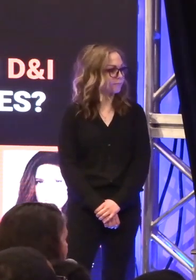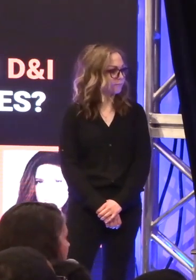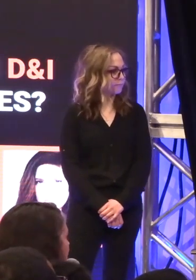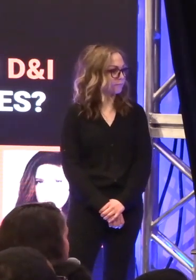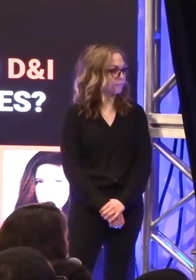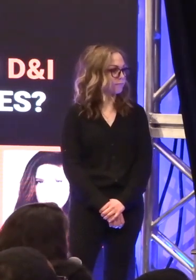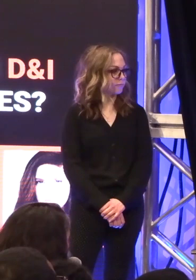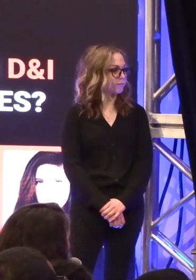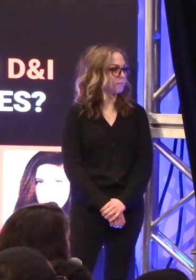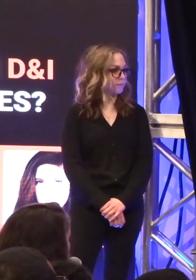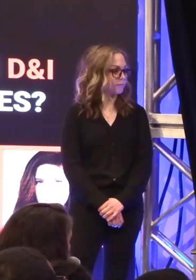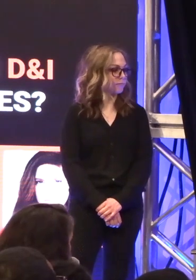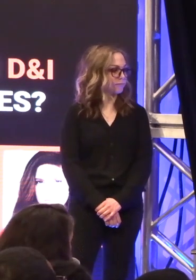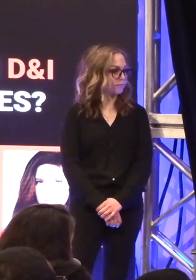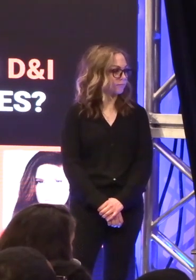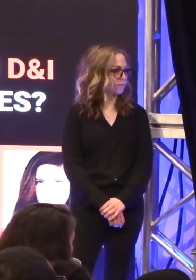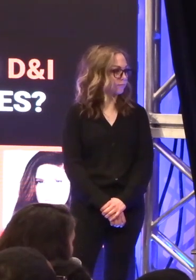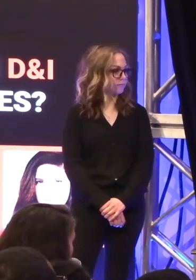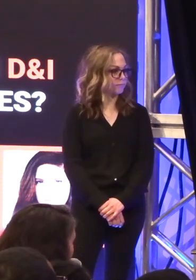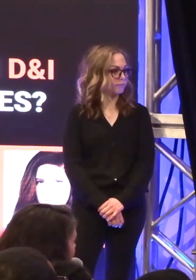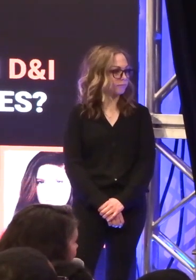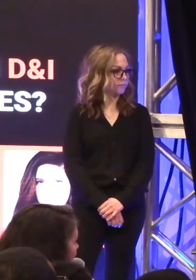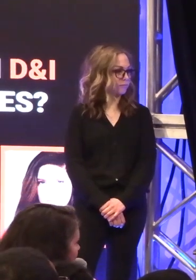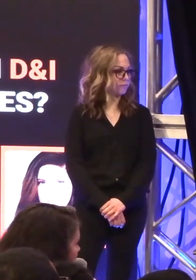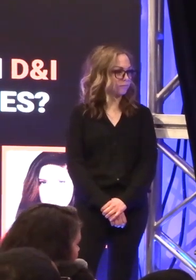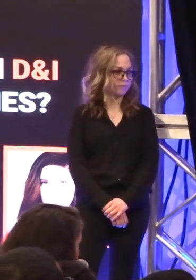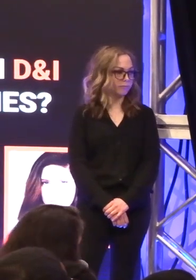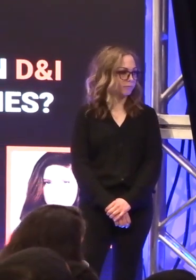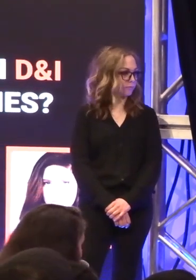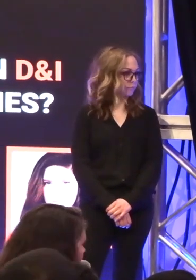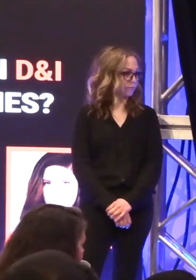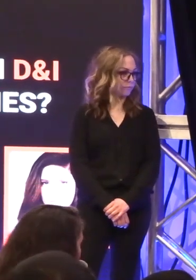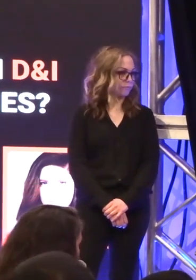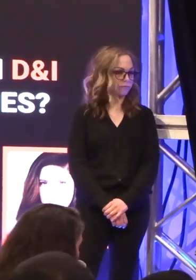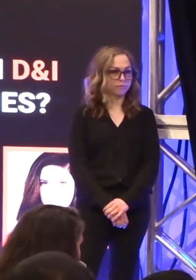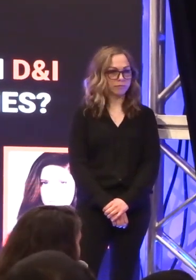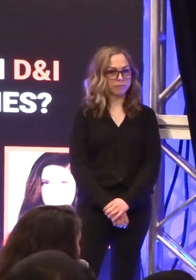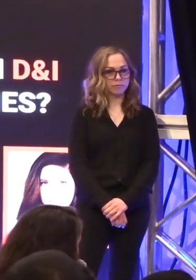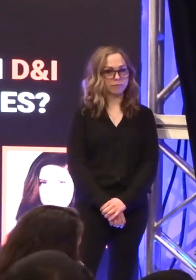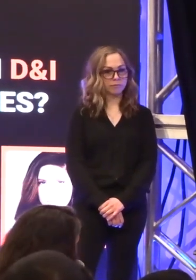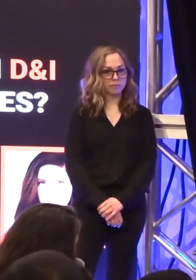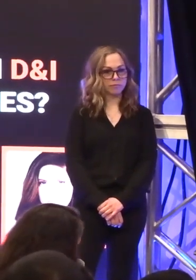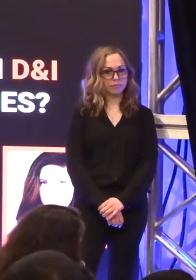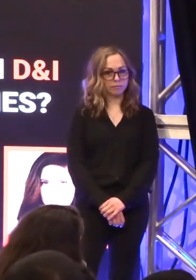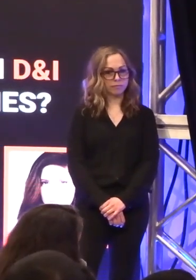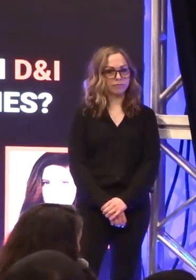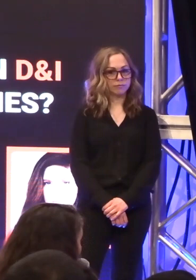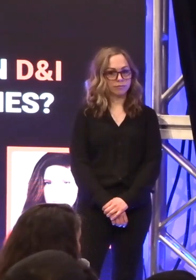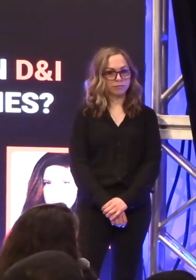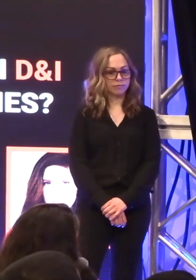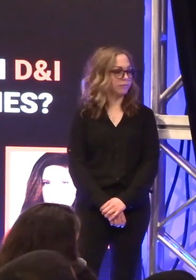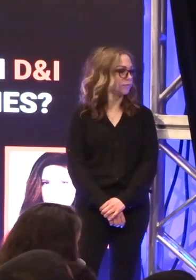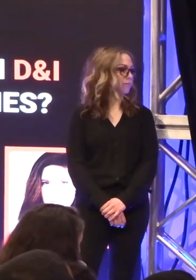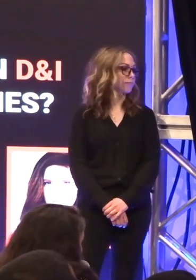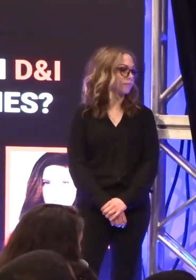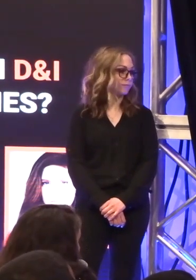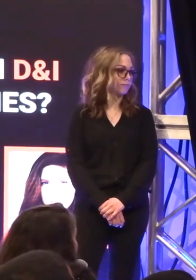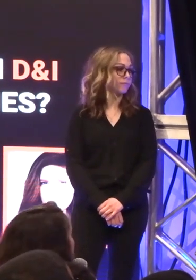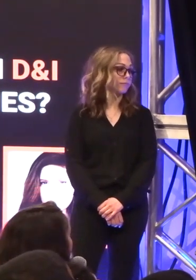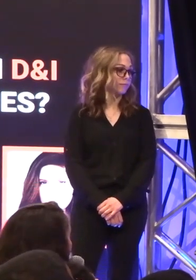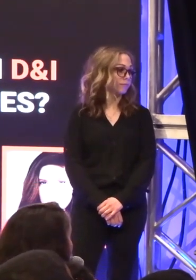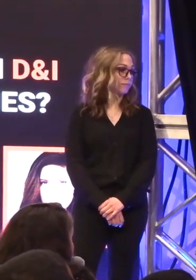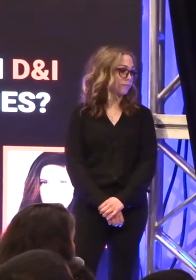auditioning, yes, absolutely. I think things do pop up more and more. But again, just like you said, it's not enough. You know, one in four